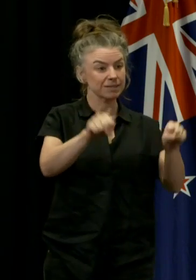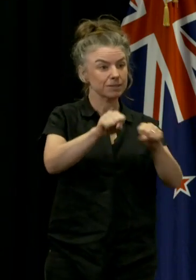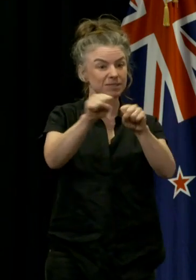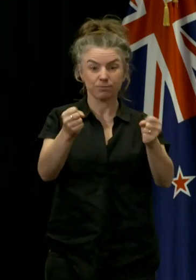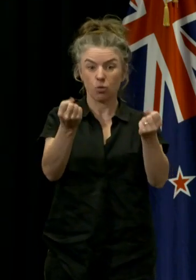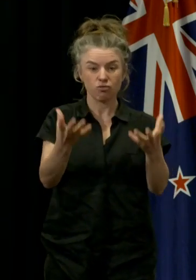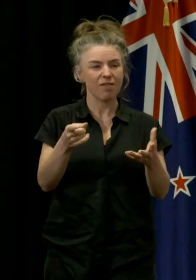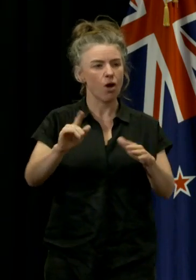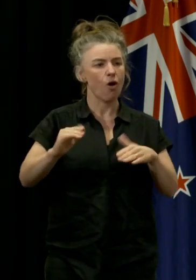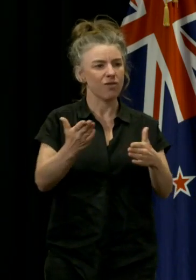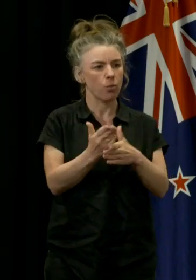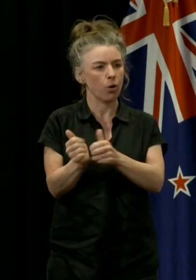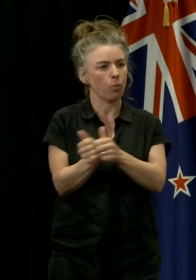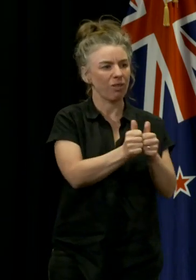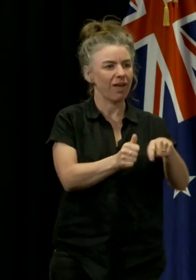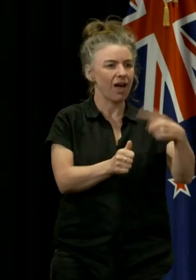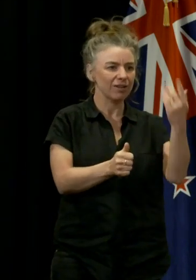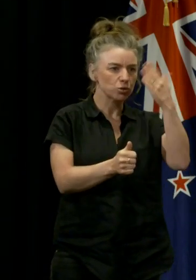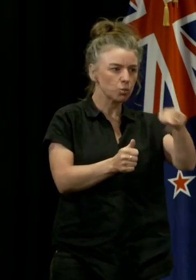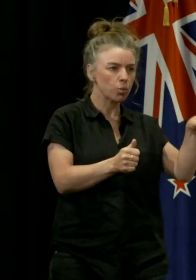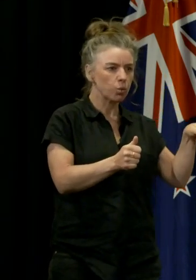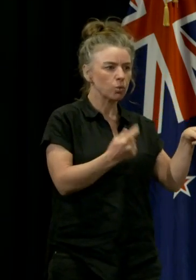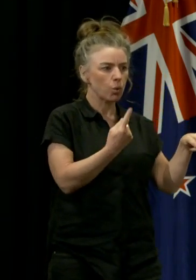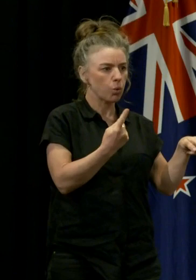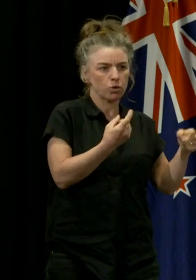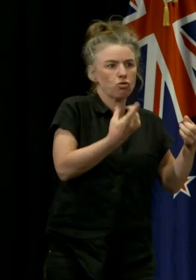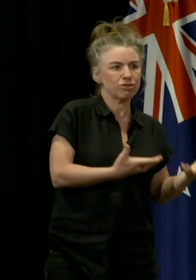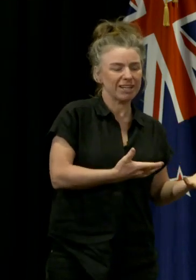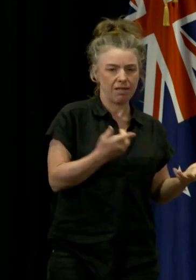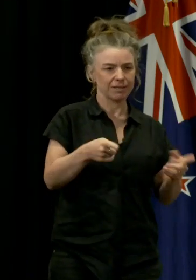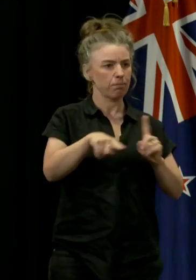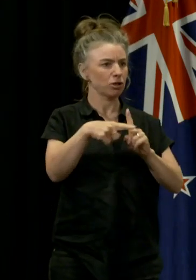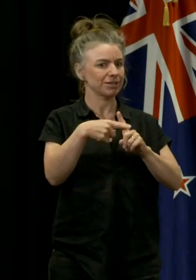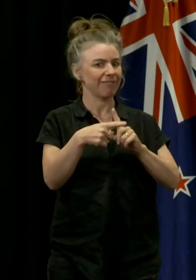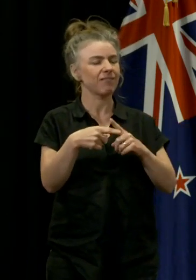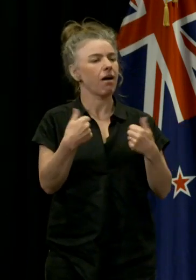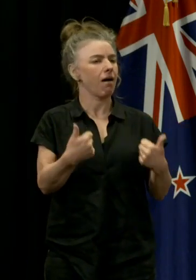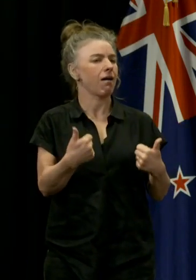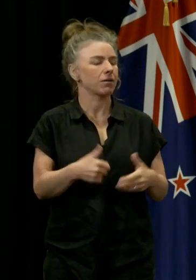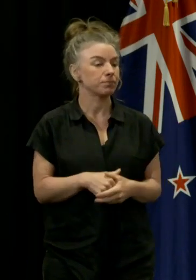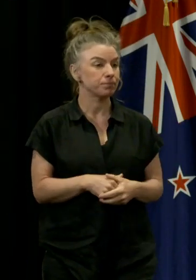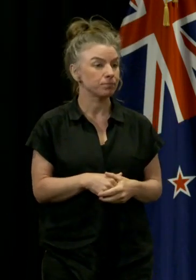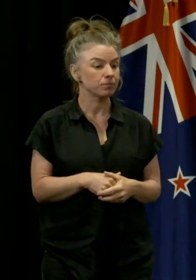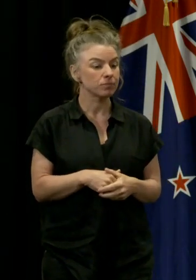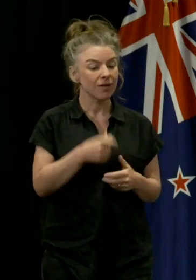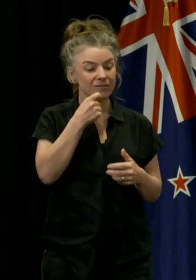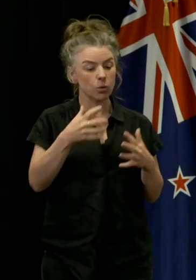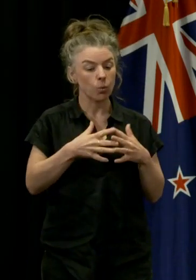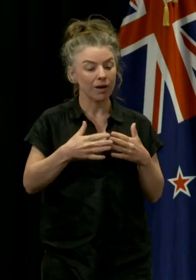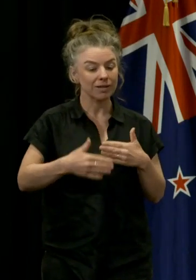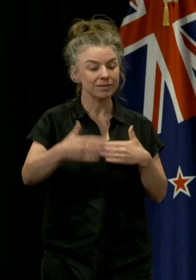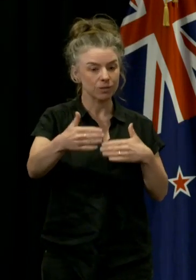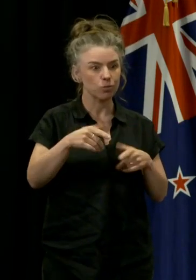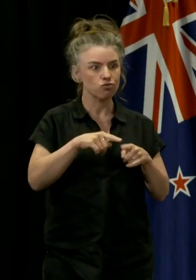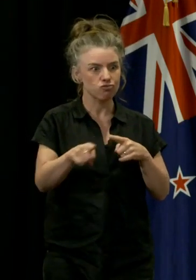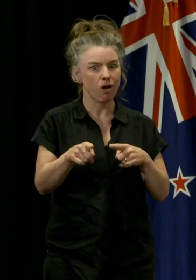who are offering to collaborate and share with the schools that don't. That's a really positive development, and we'll be, over the next few weeks, looking to build